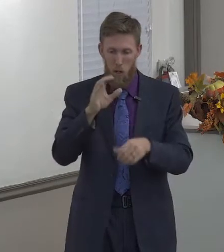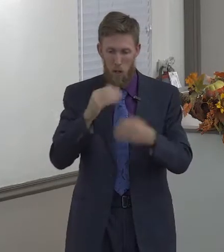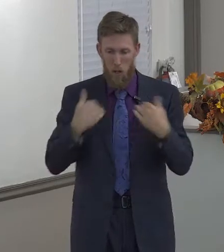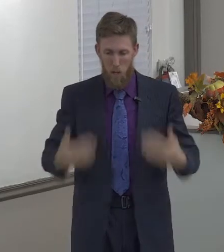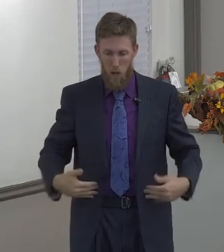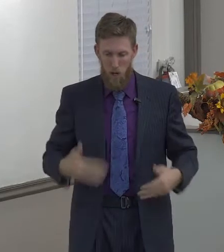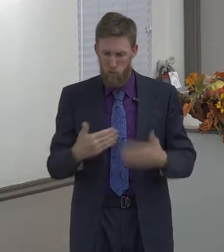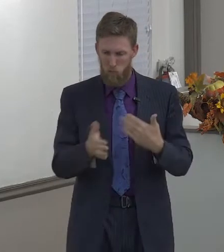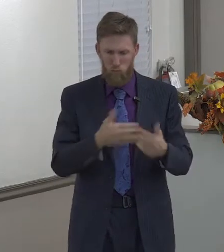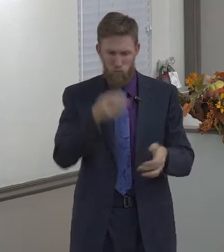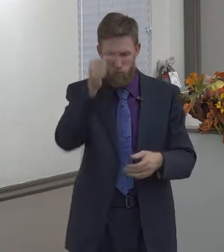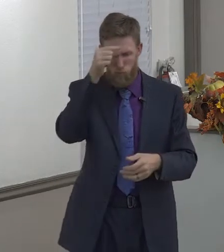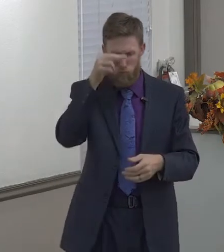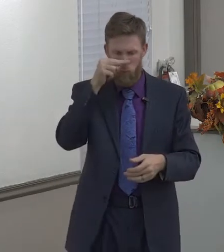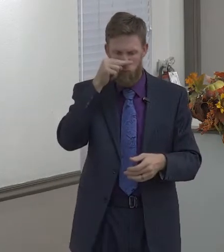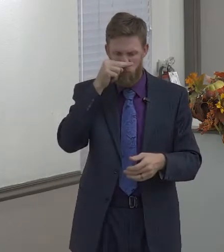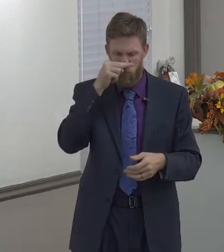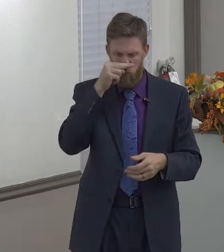not one member, but many.